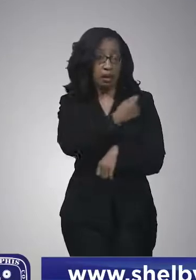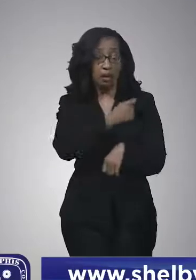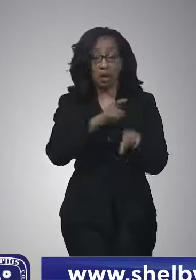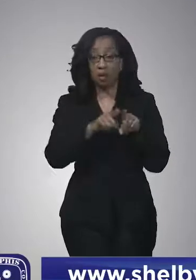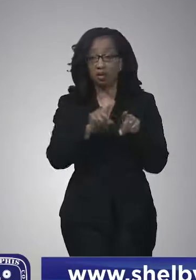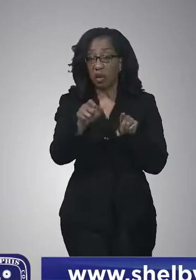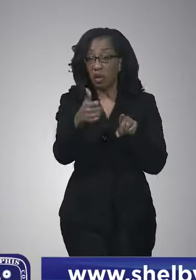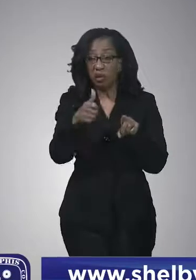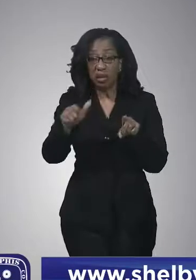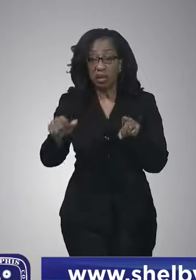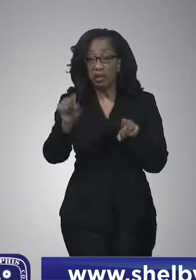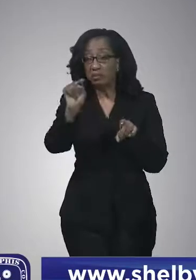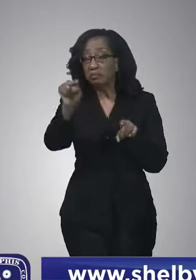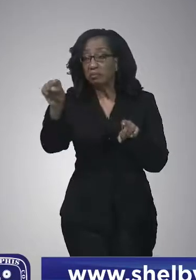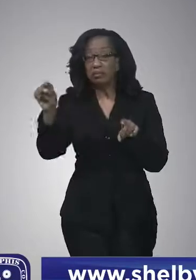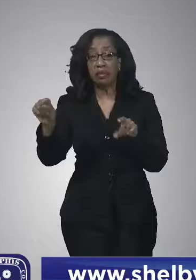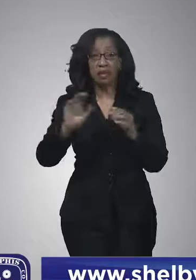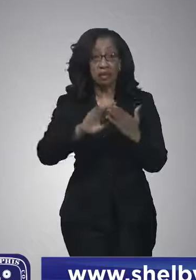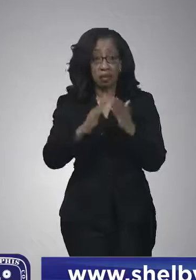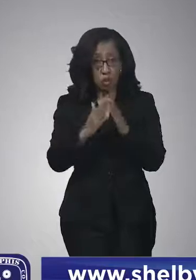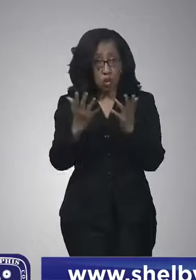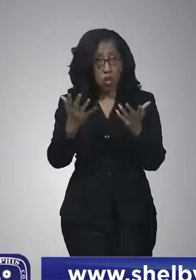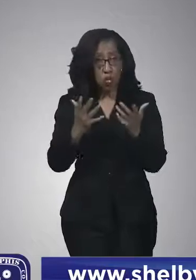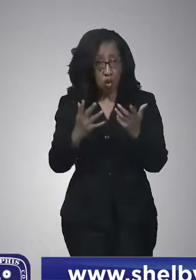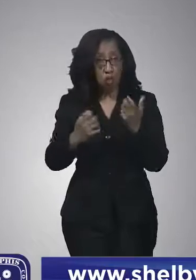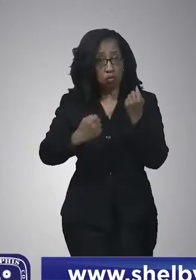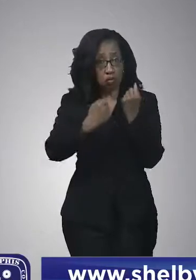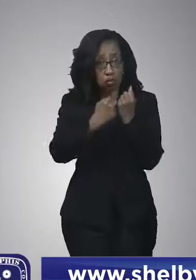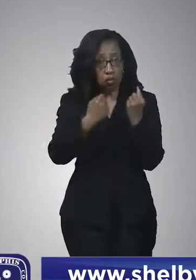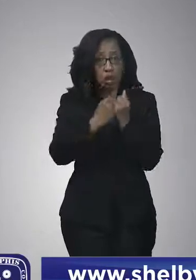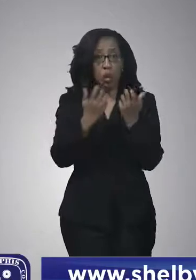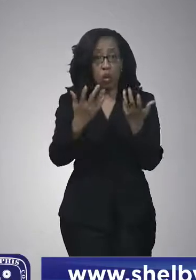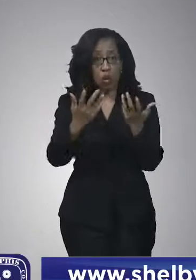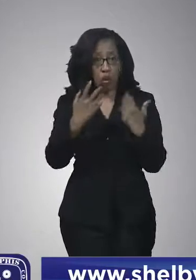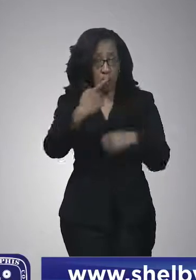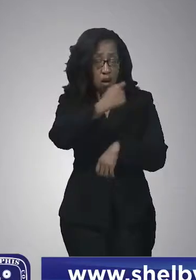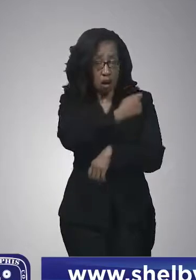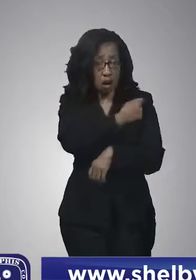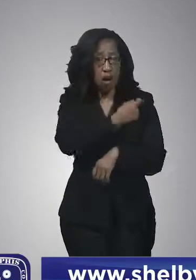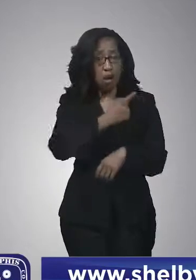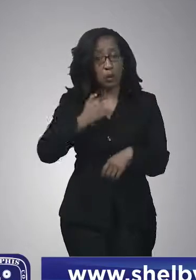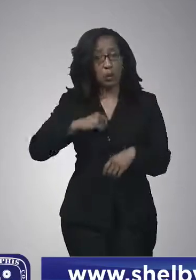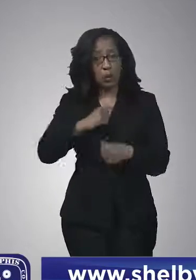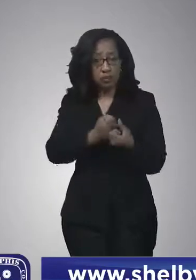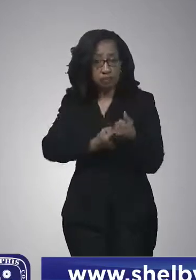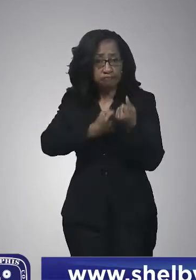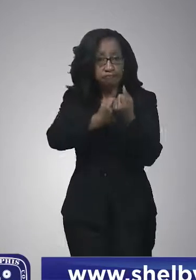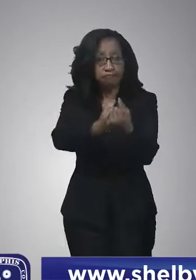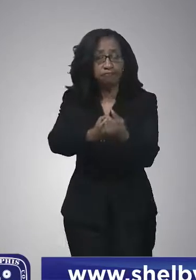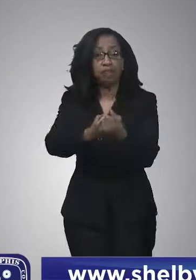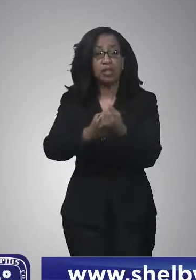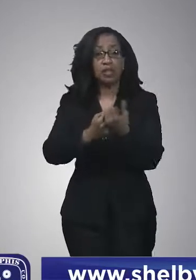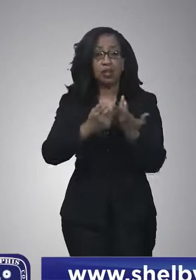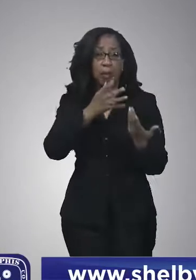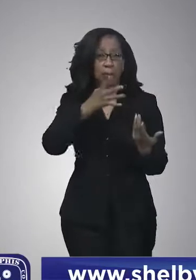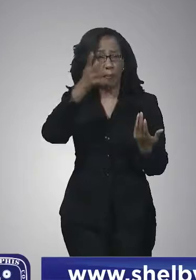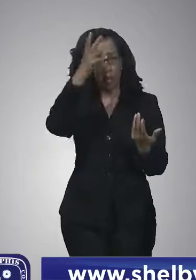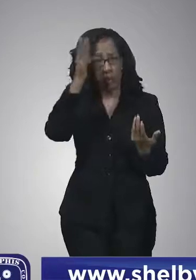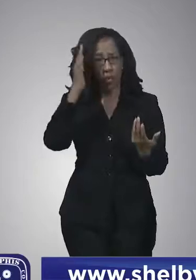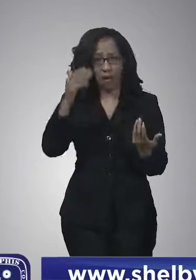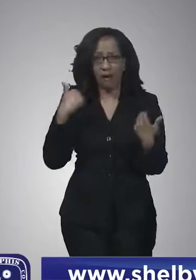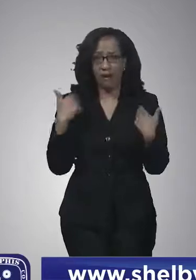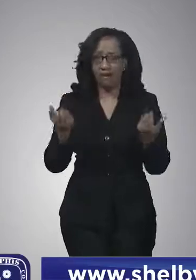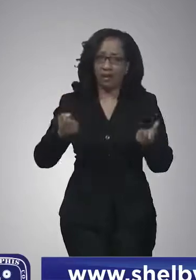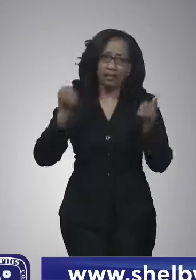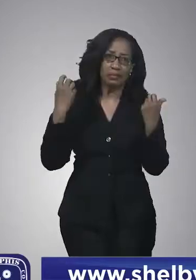providers in the community who want to do it as well. And so I believe that parents are going to have a lot of options. We are already